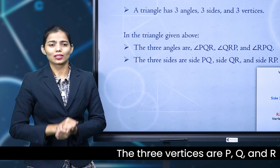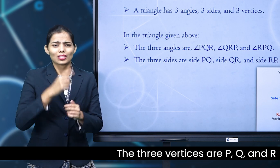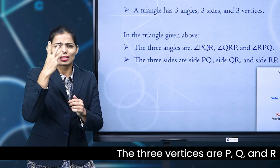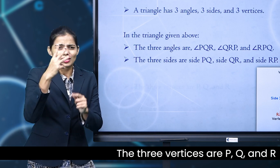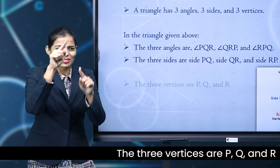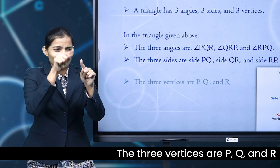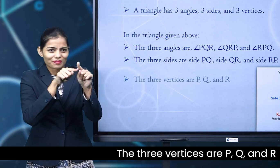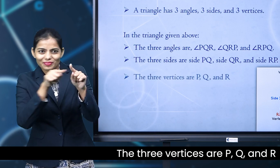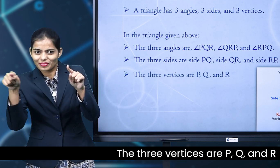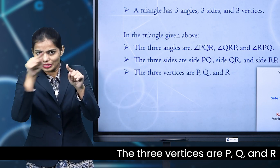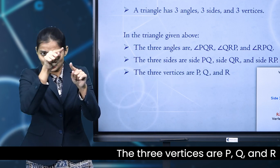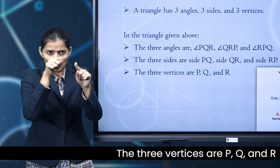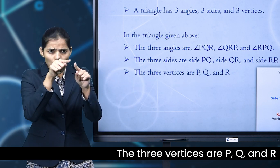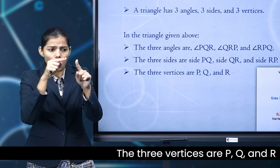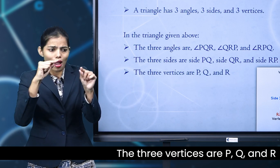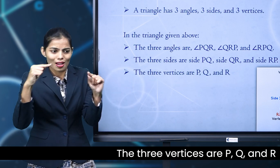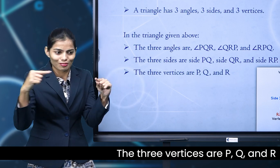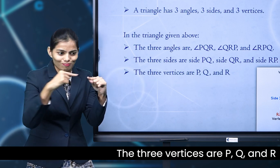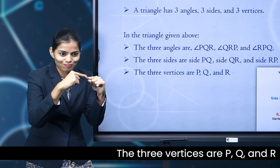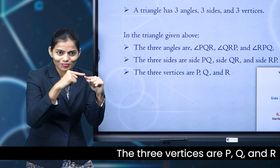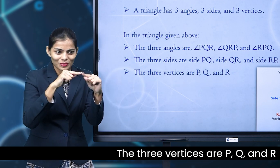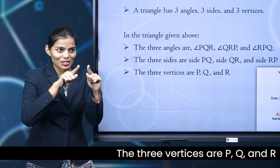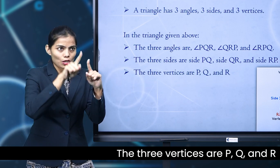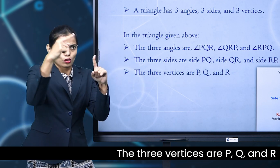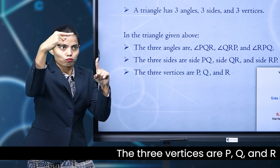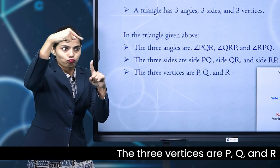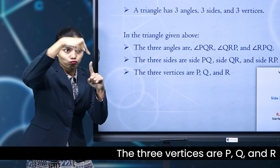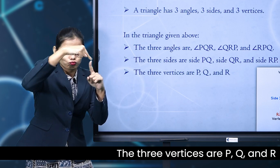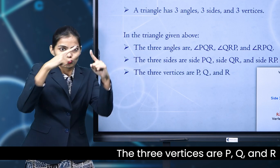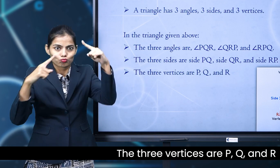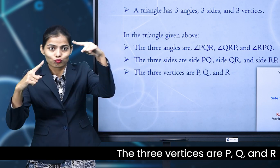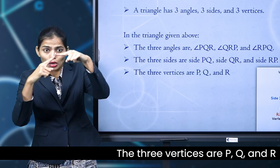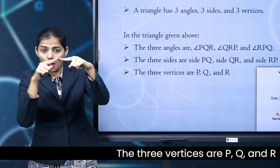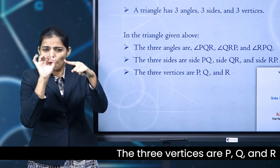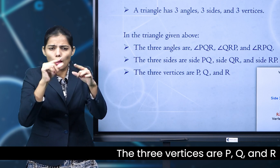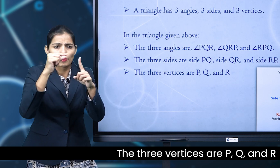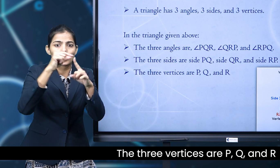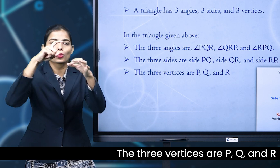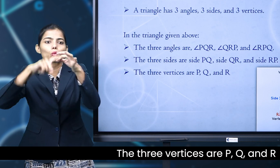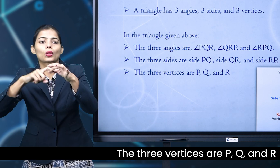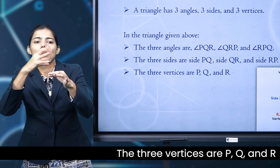The three vertices are P, Q and R.